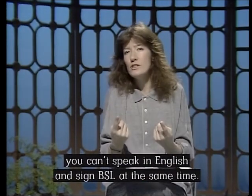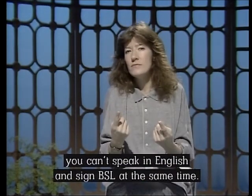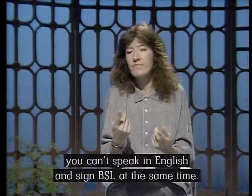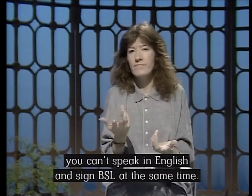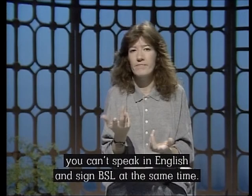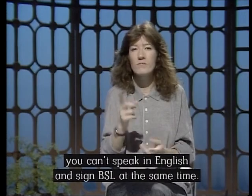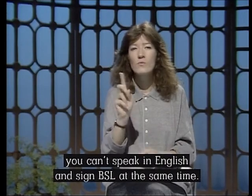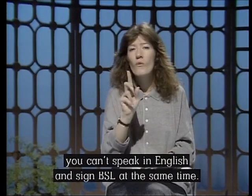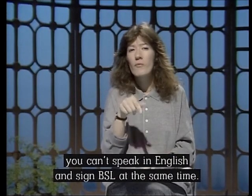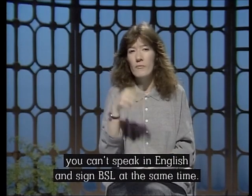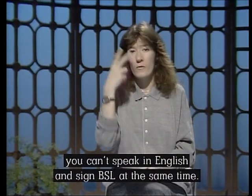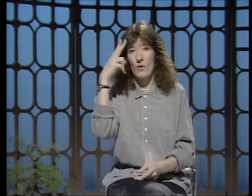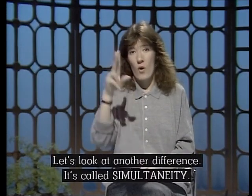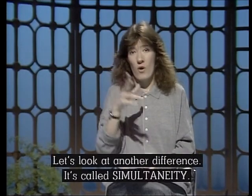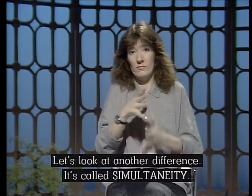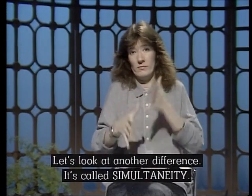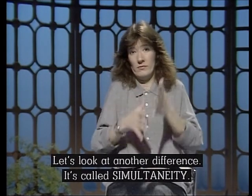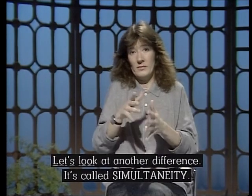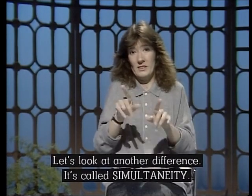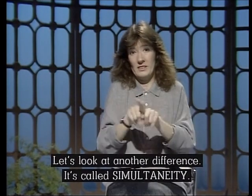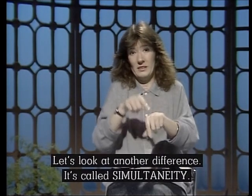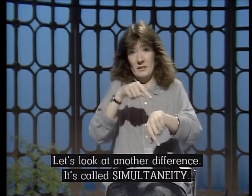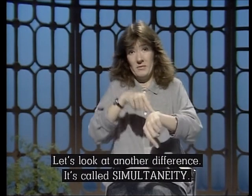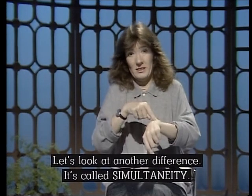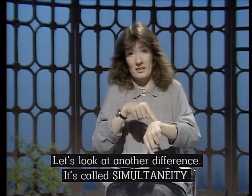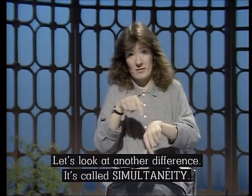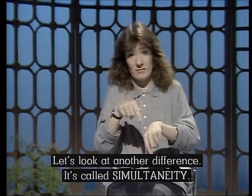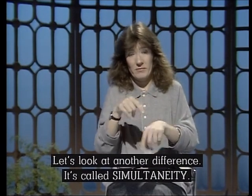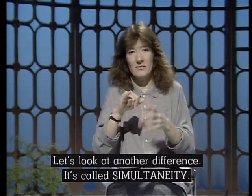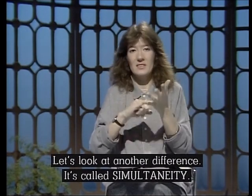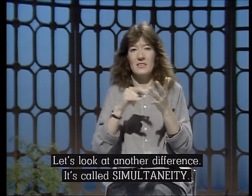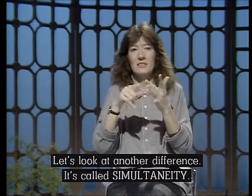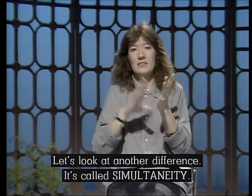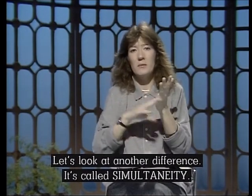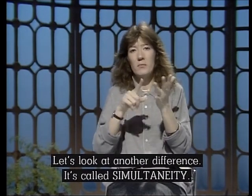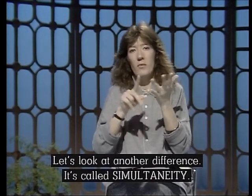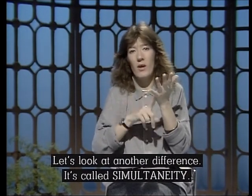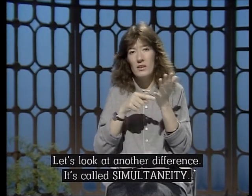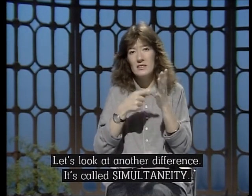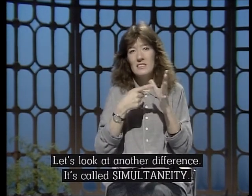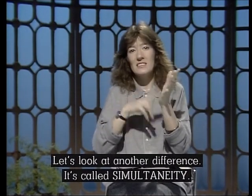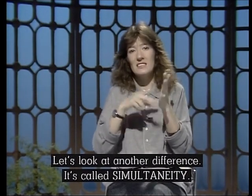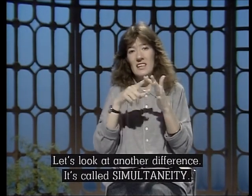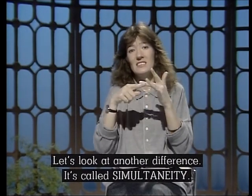Let's look at another difference. It's called simultaneity.